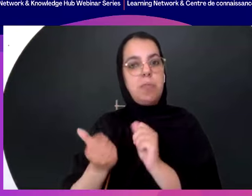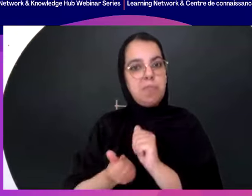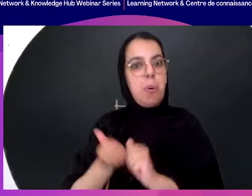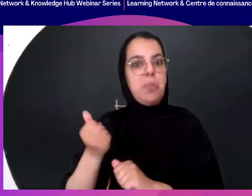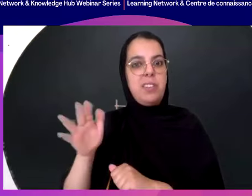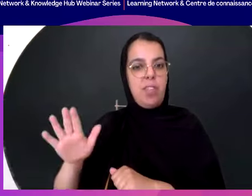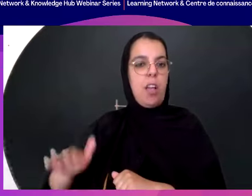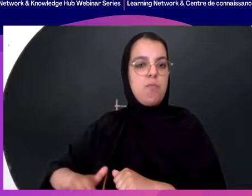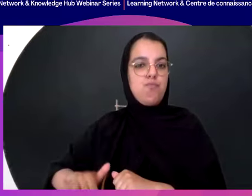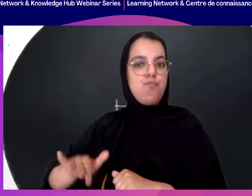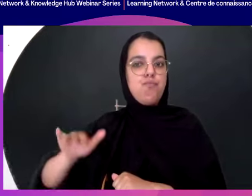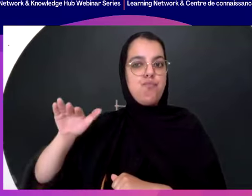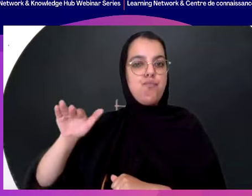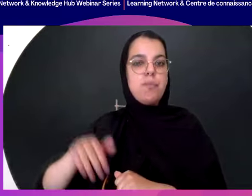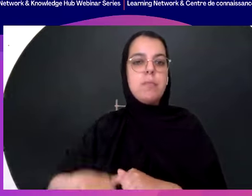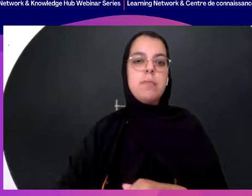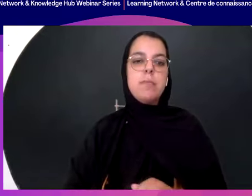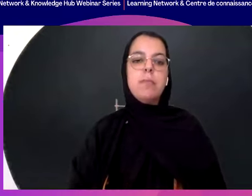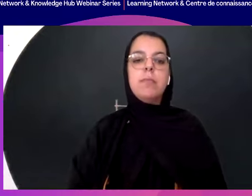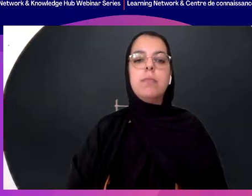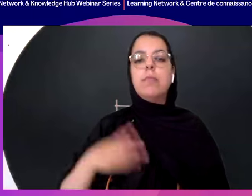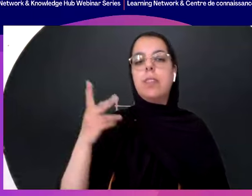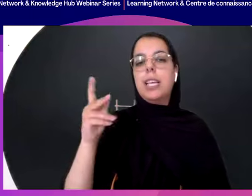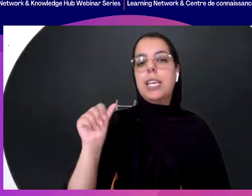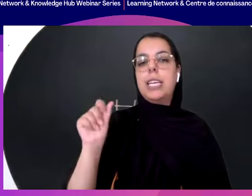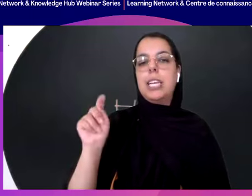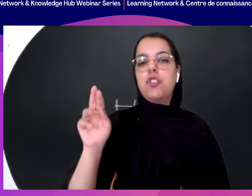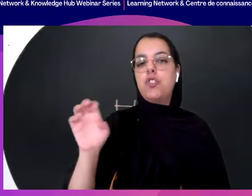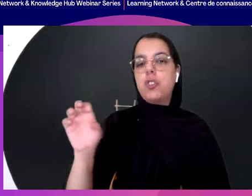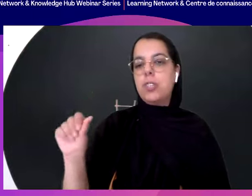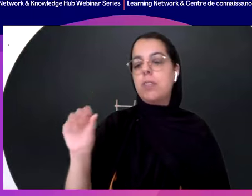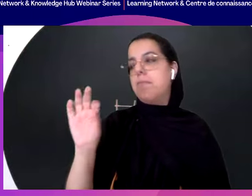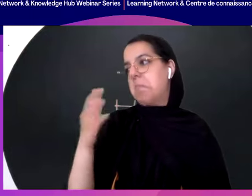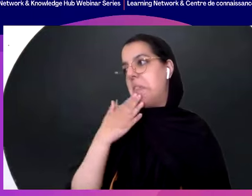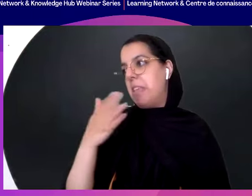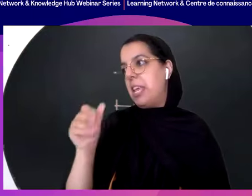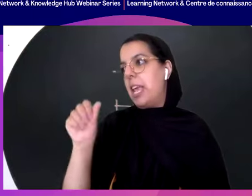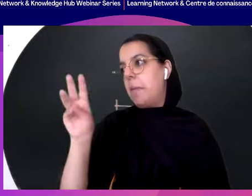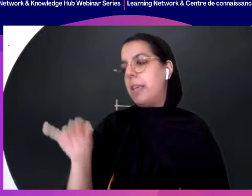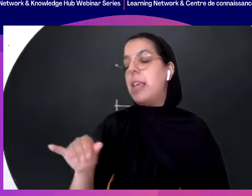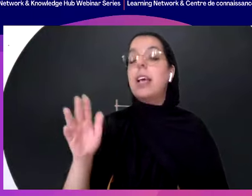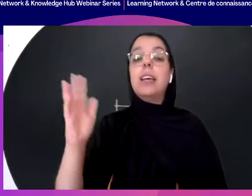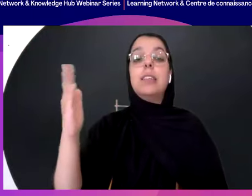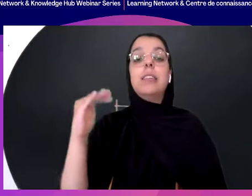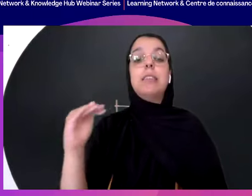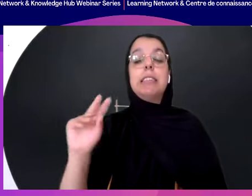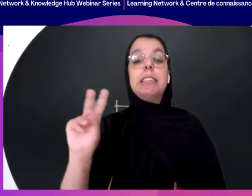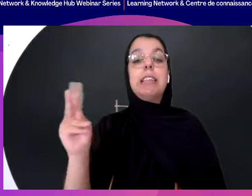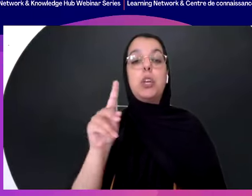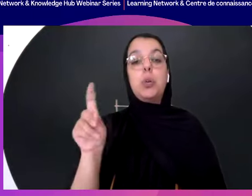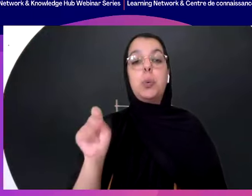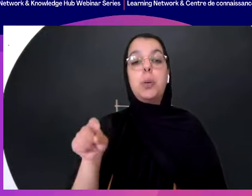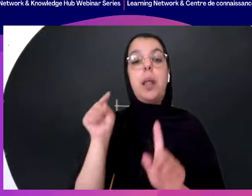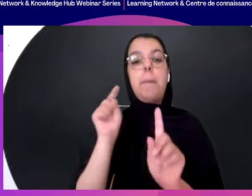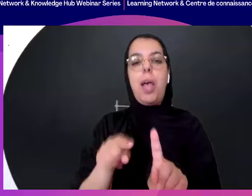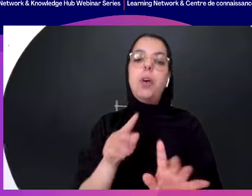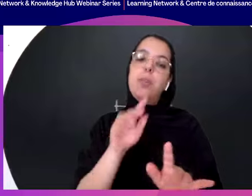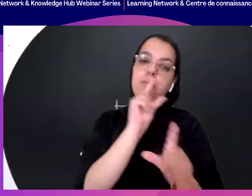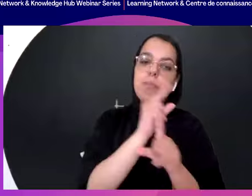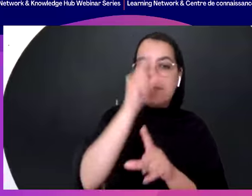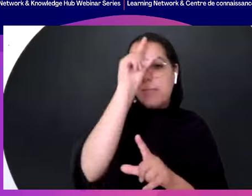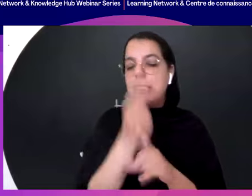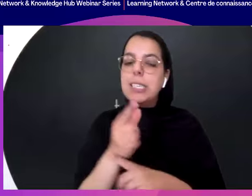childhood. Yeah. Thanks, Amy. The second question that we have for you has to do with siblings. So based on